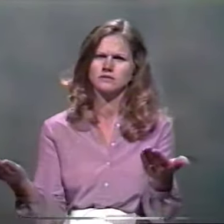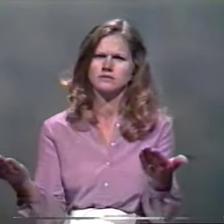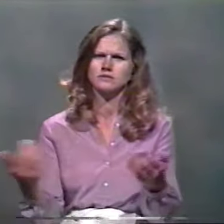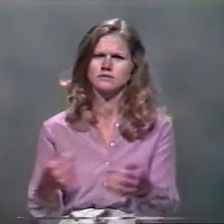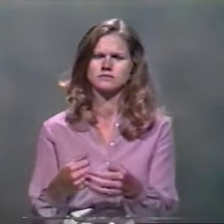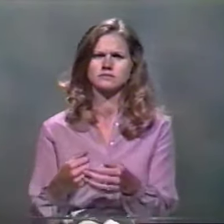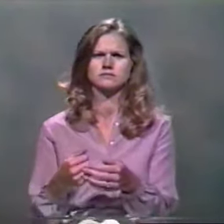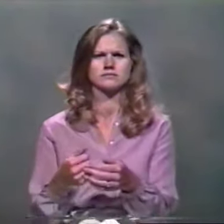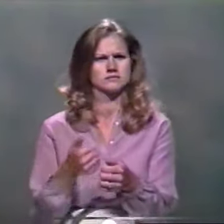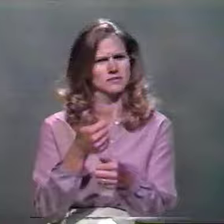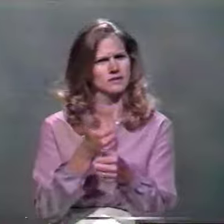Everything.